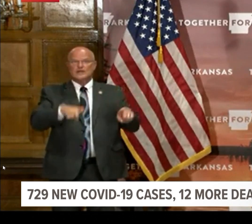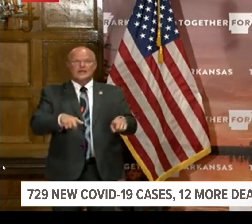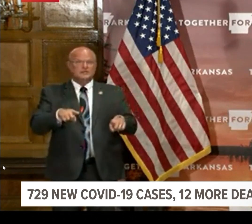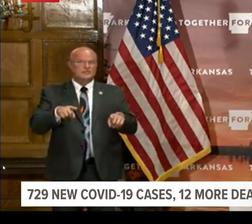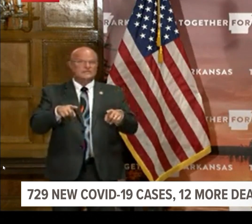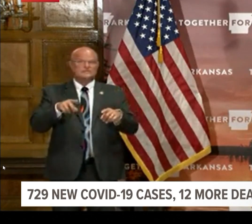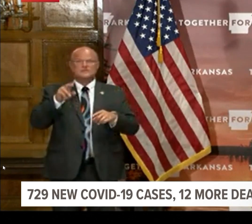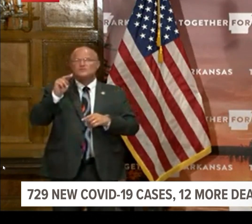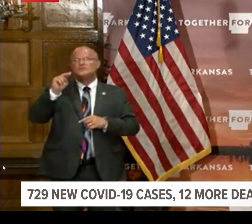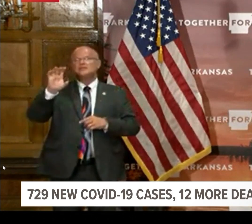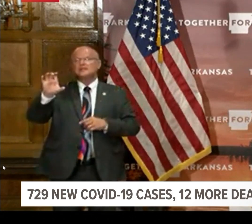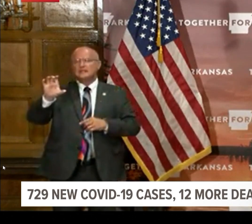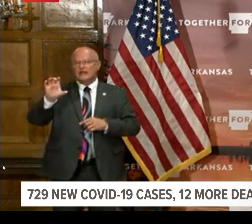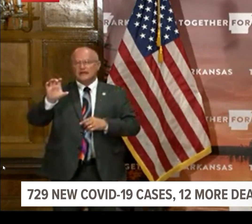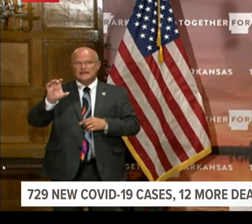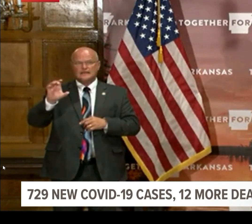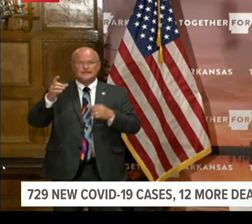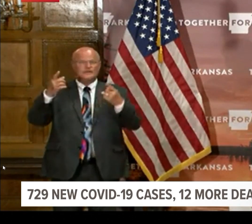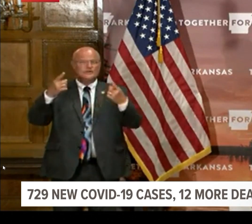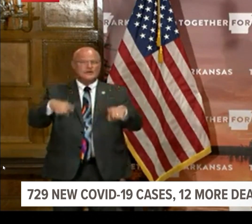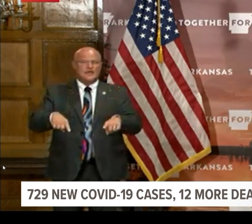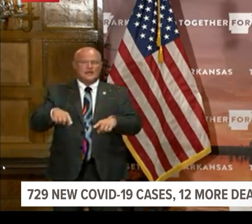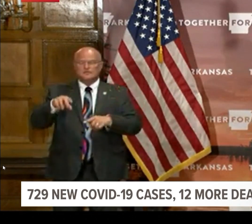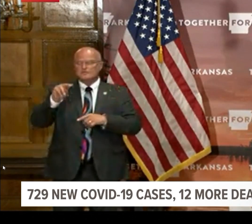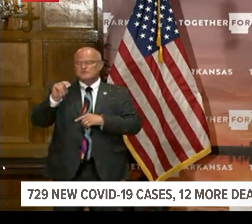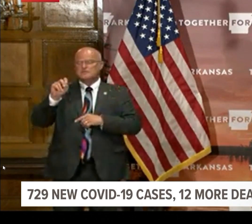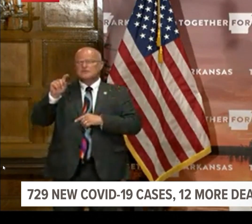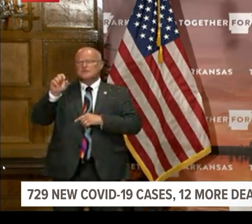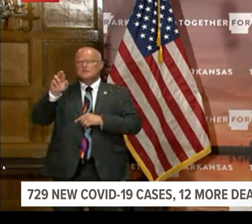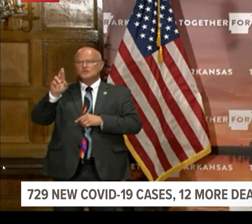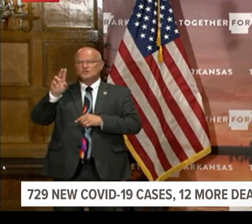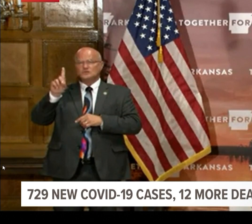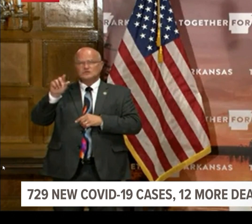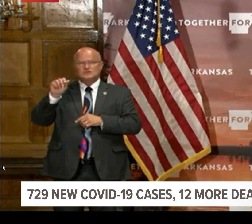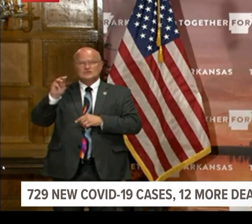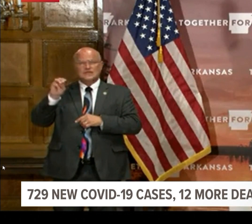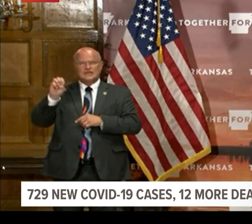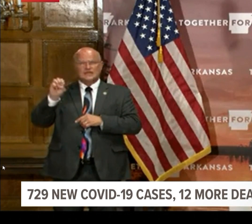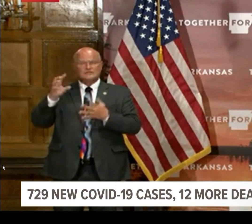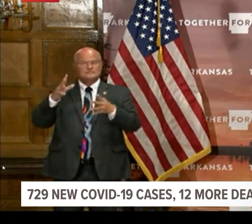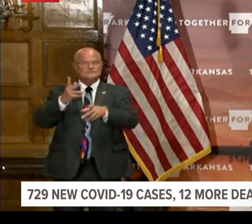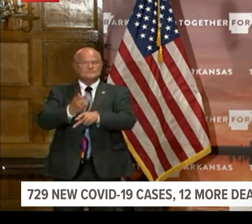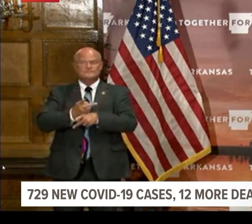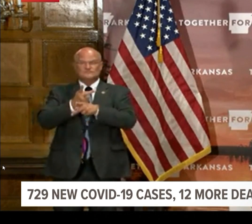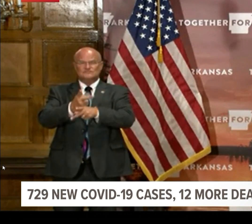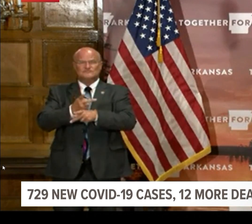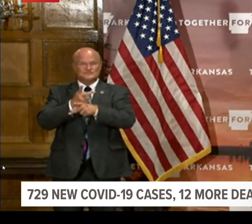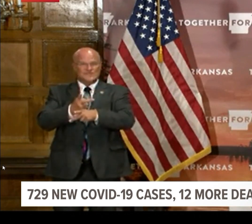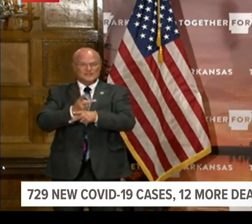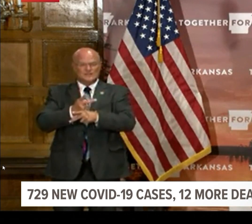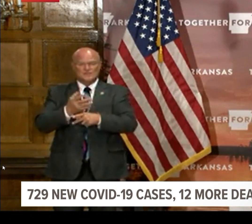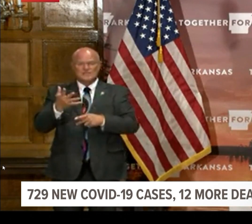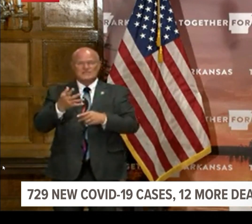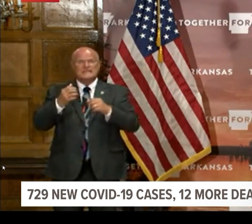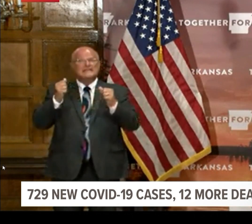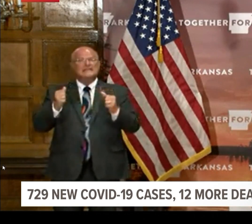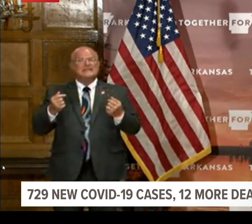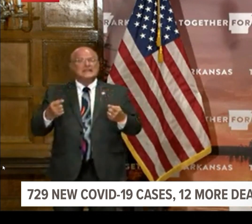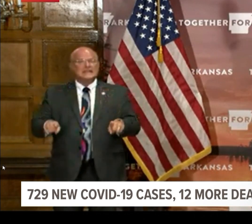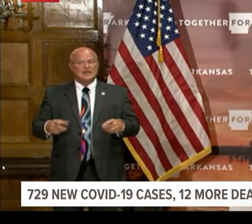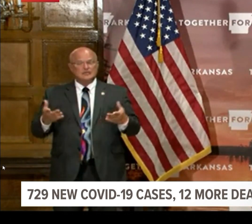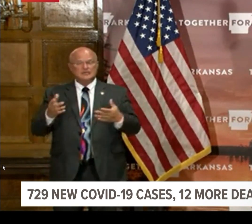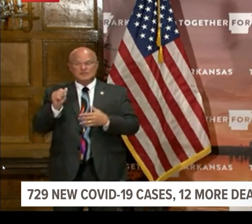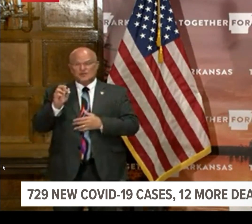at North Carolina, what happens at Notre Dame, that's just a word of caution as to it can happen